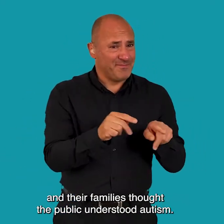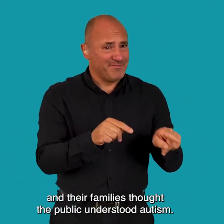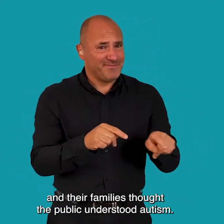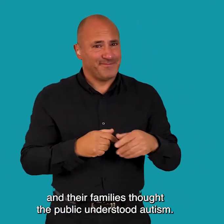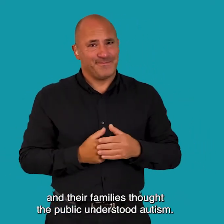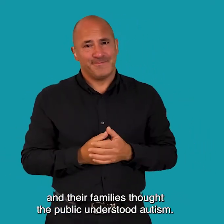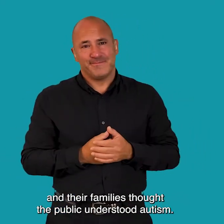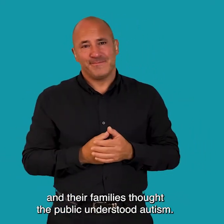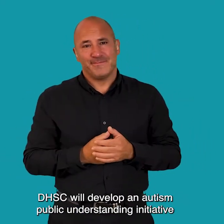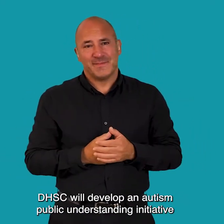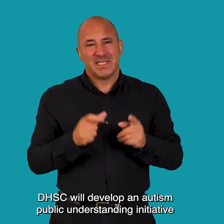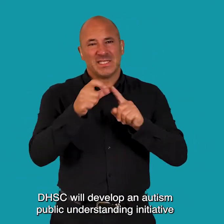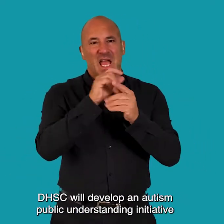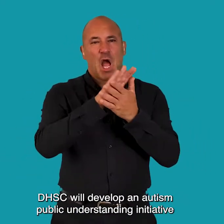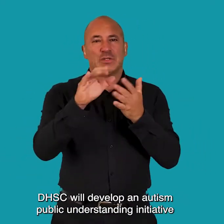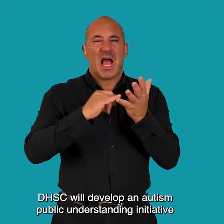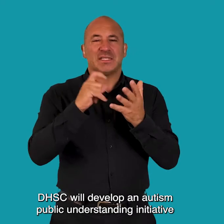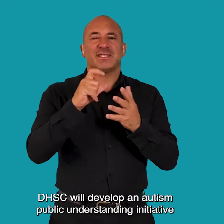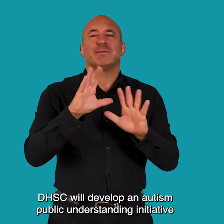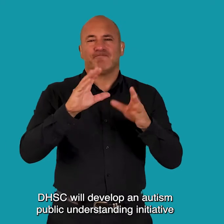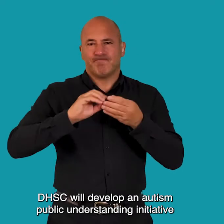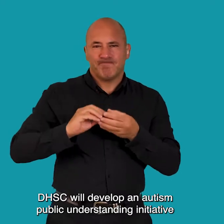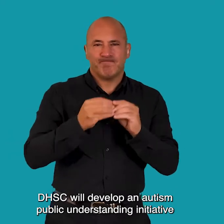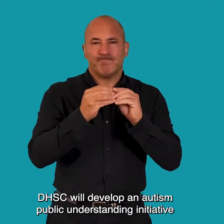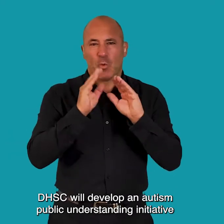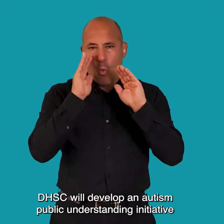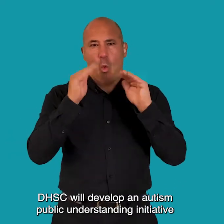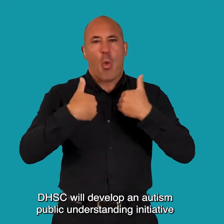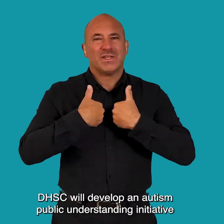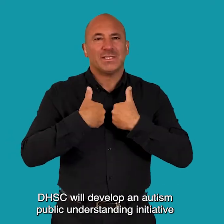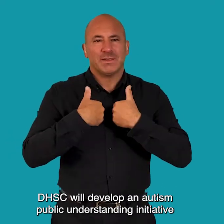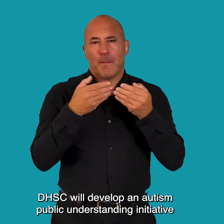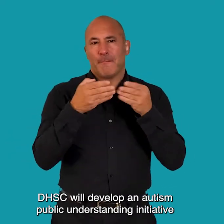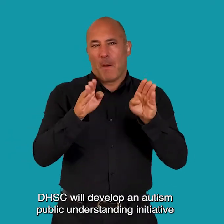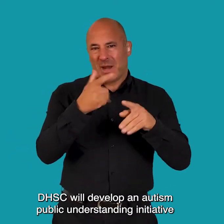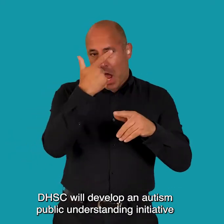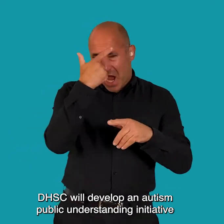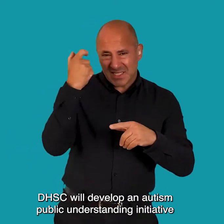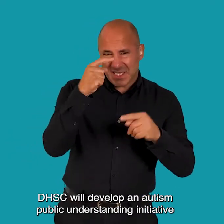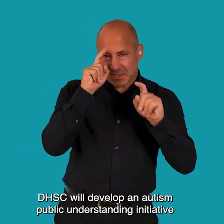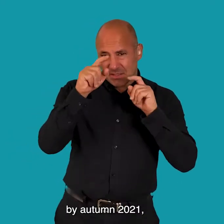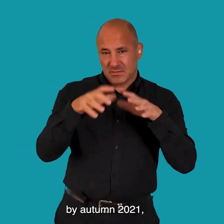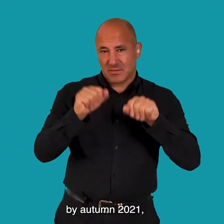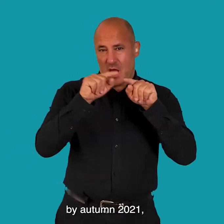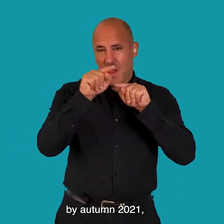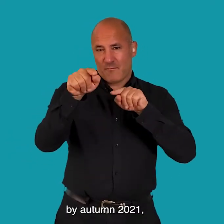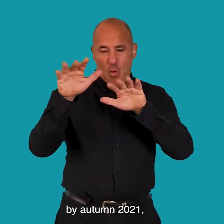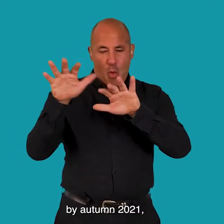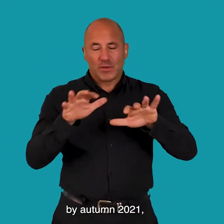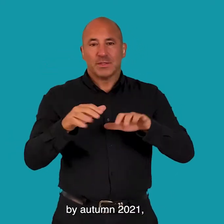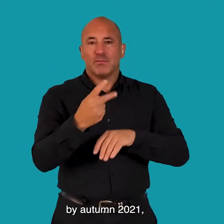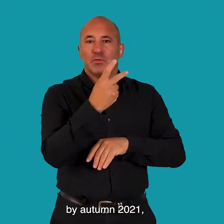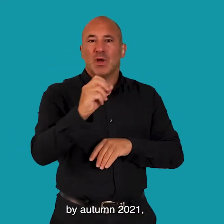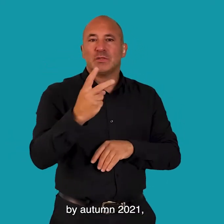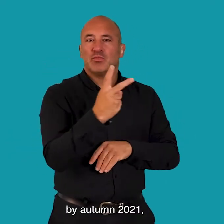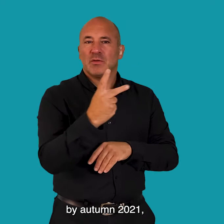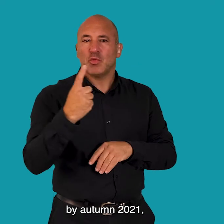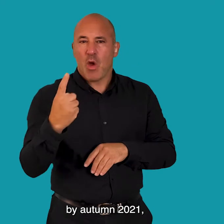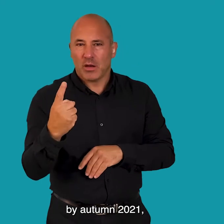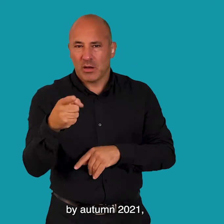autism. DHSC will develop an autism public understanding initiative by autumn 2021, working